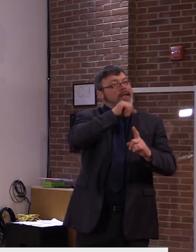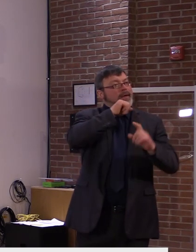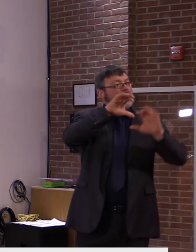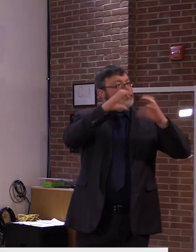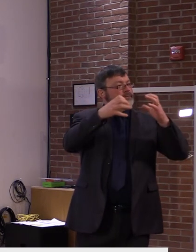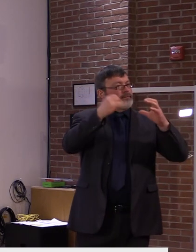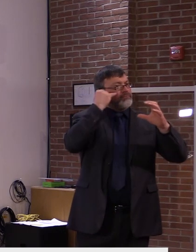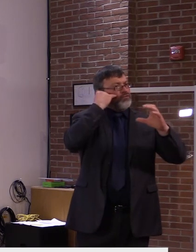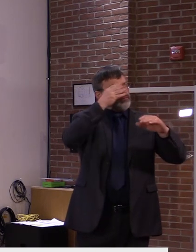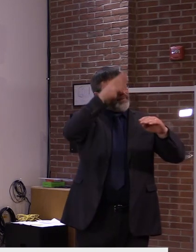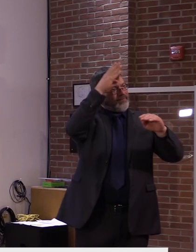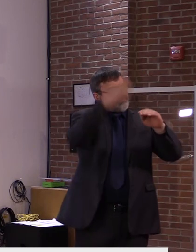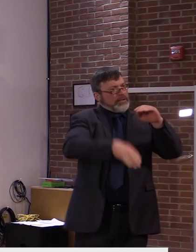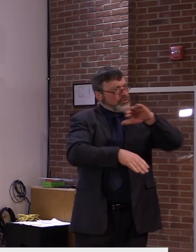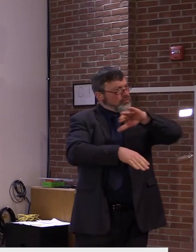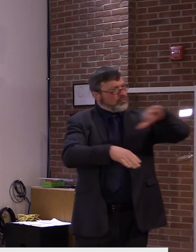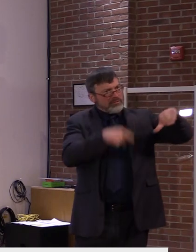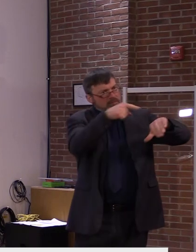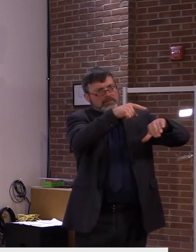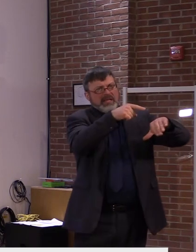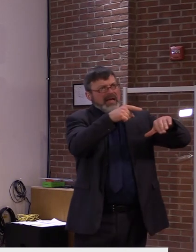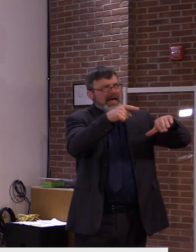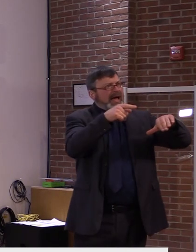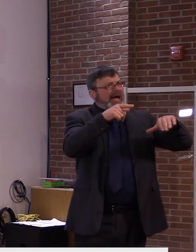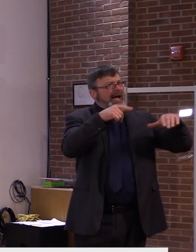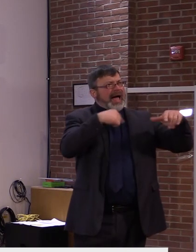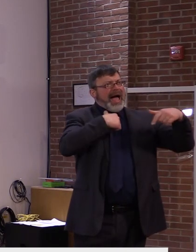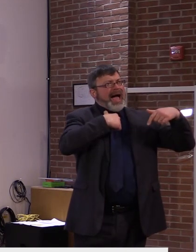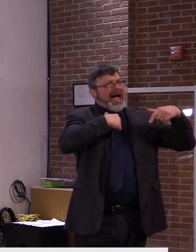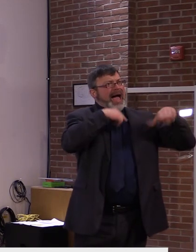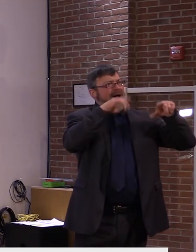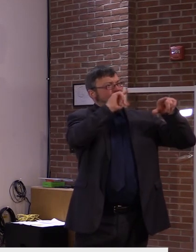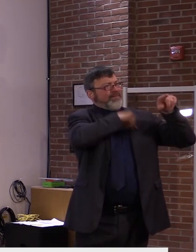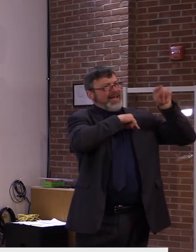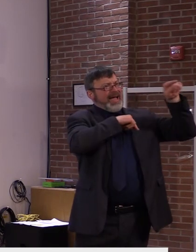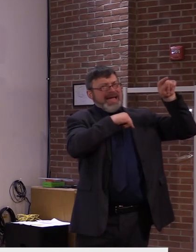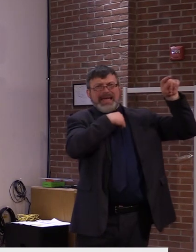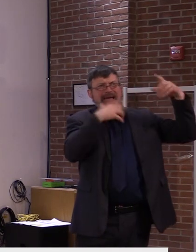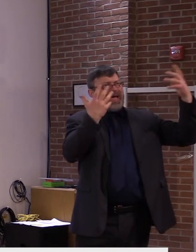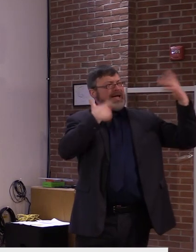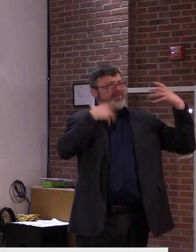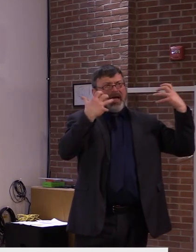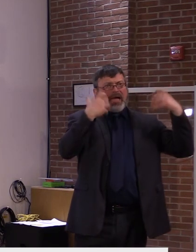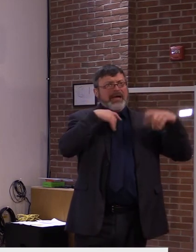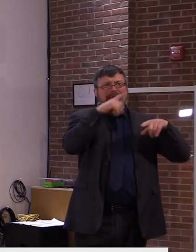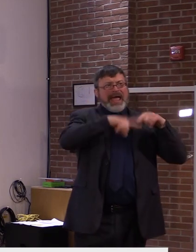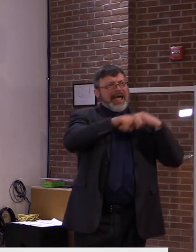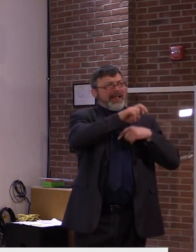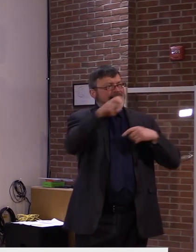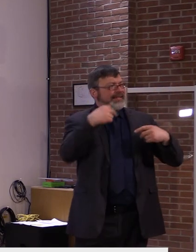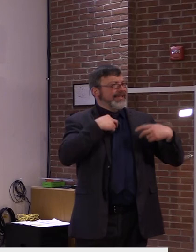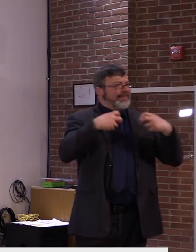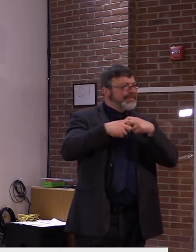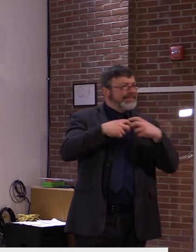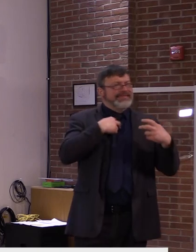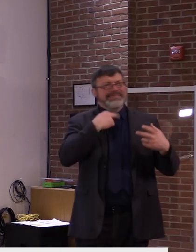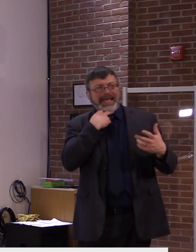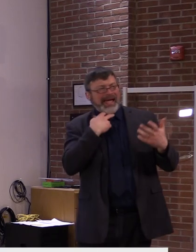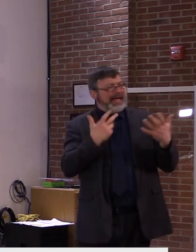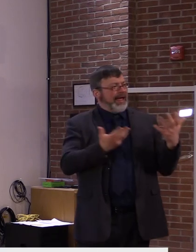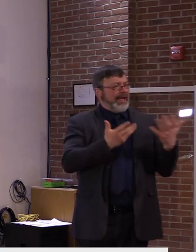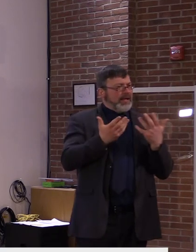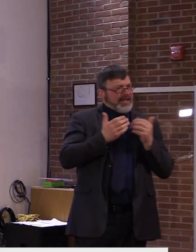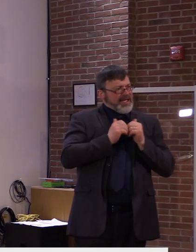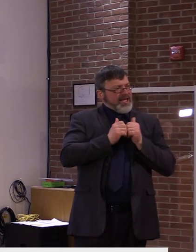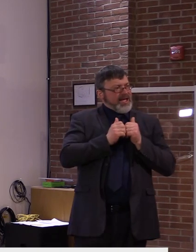able to go through the typical process, right? So yeah, it would go through like the home health agency would visit the long-term care facility.